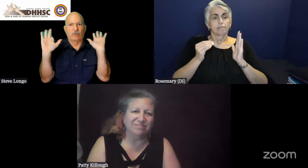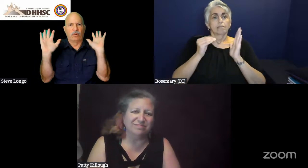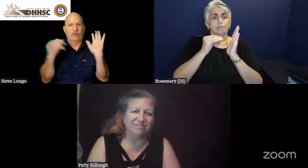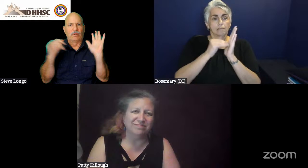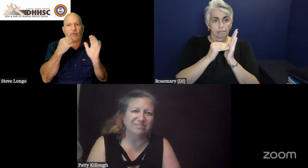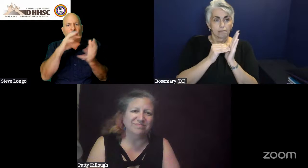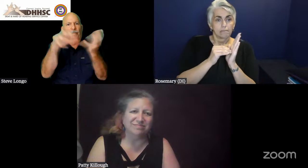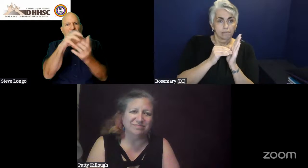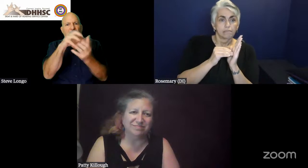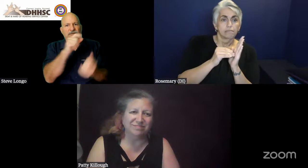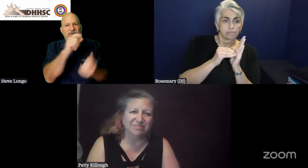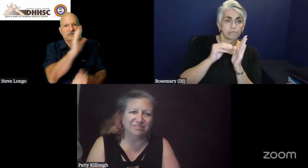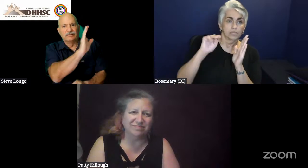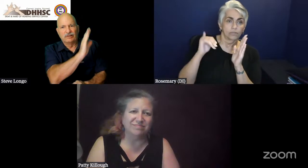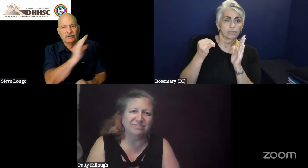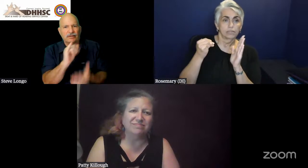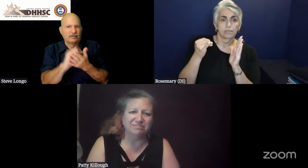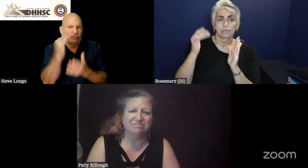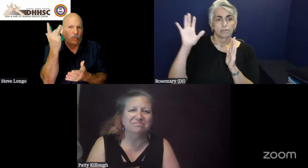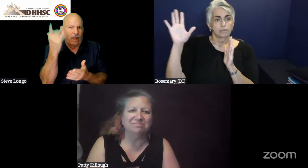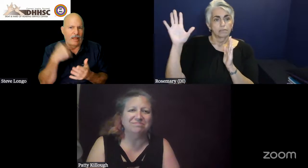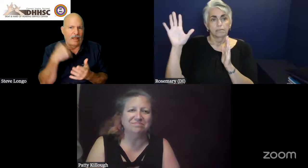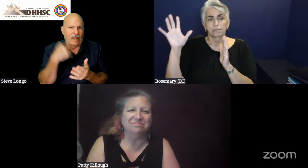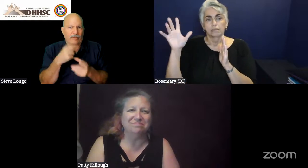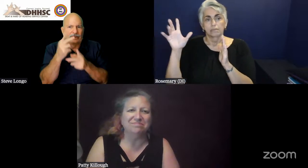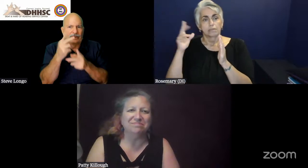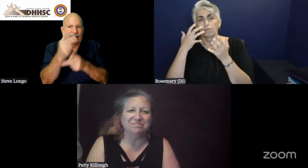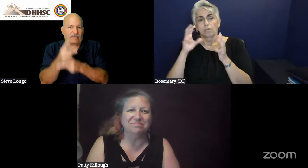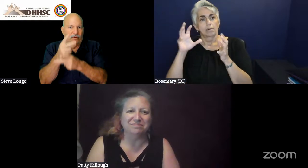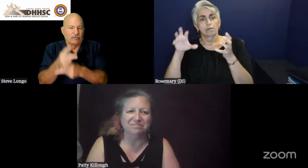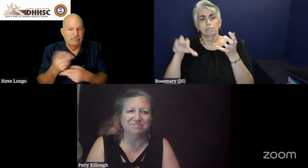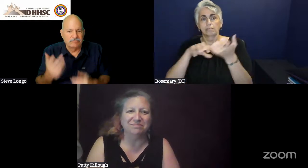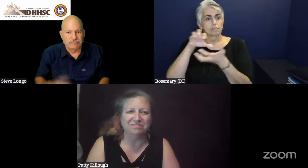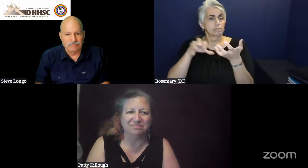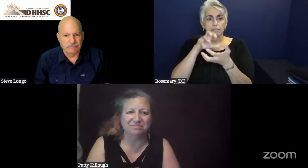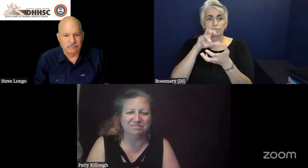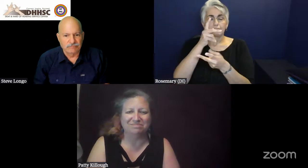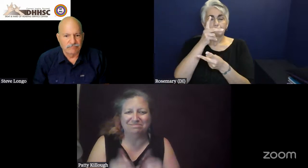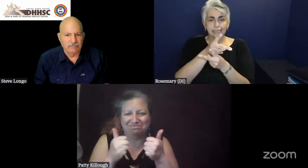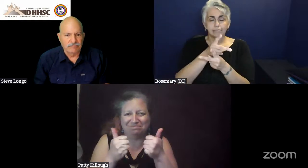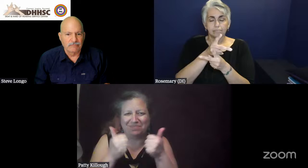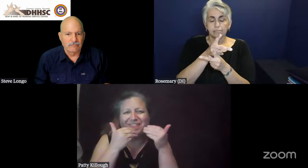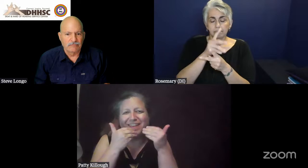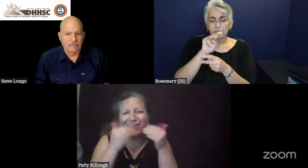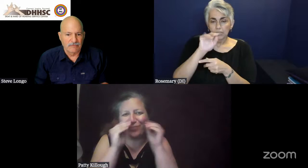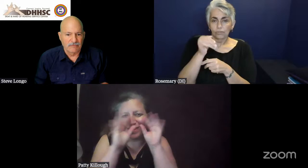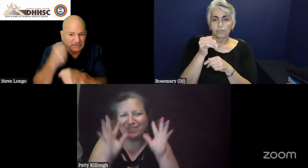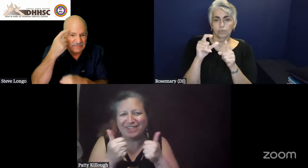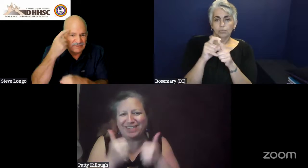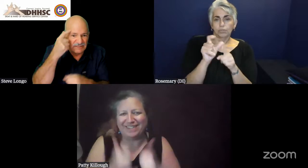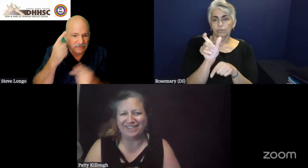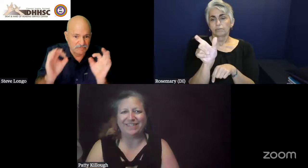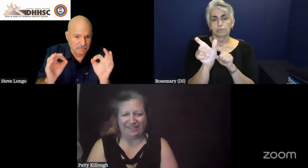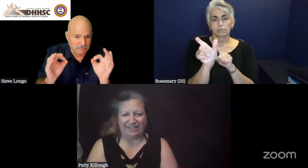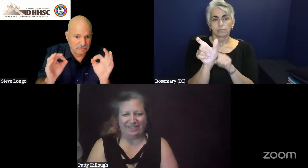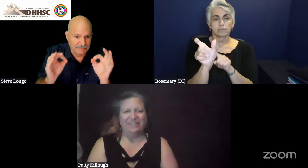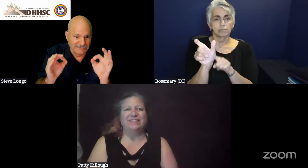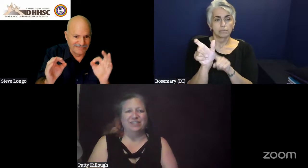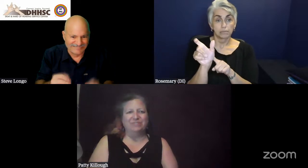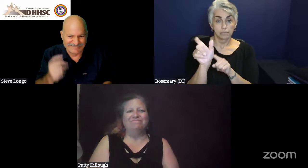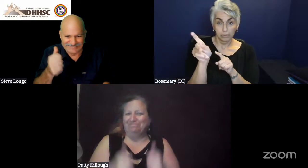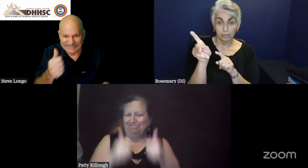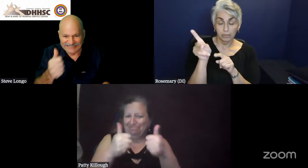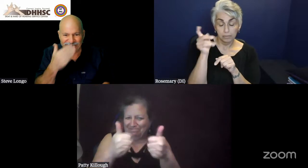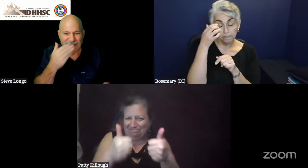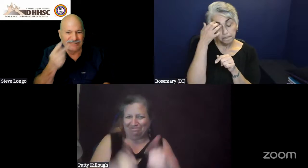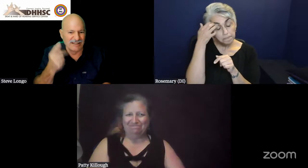unambiguous. They don't want to change it. So we had to put in majority. They didn't want a mix-up. They wanted to keep majority.